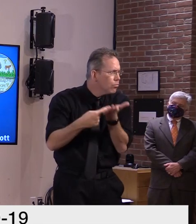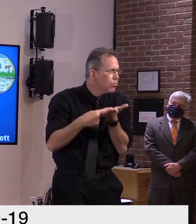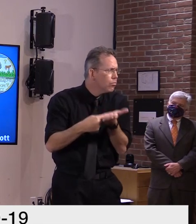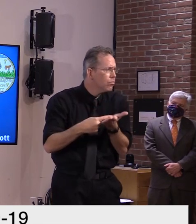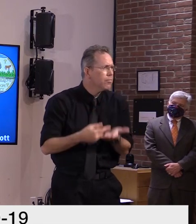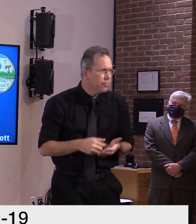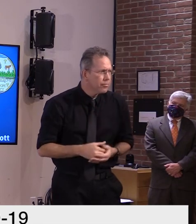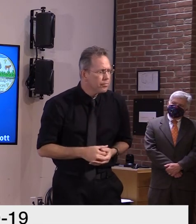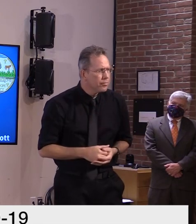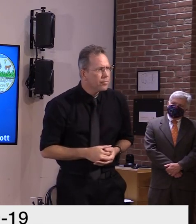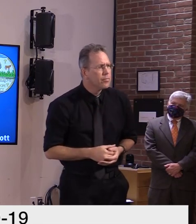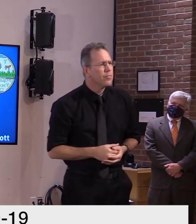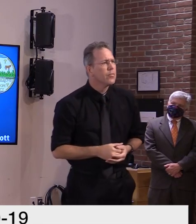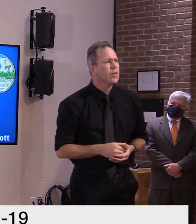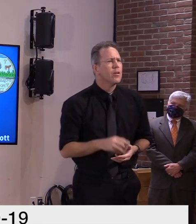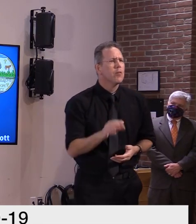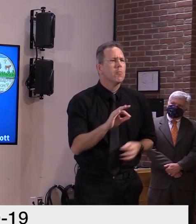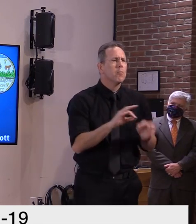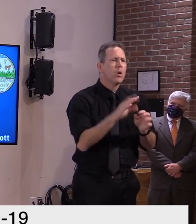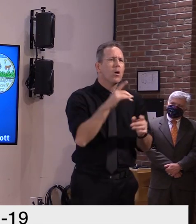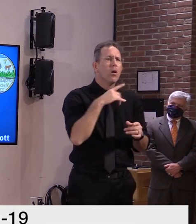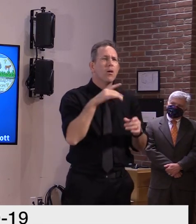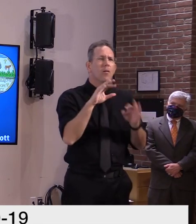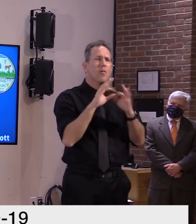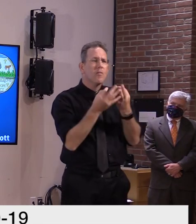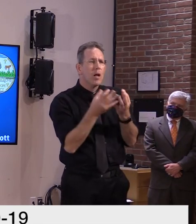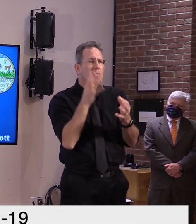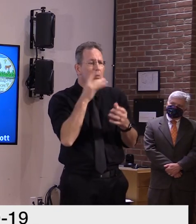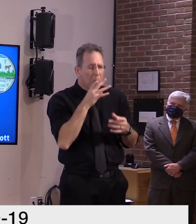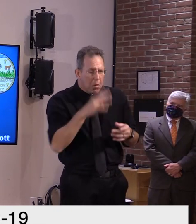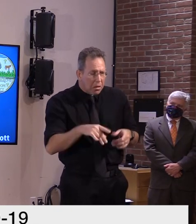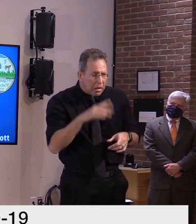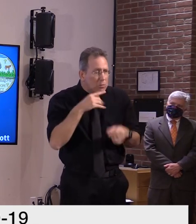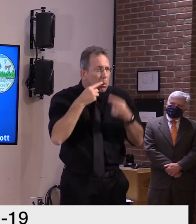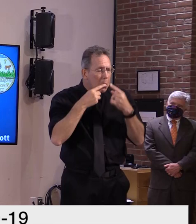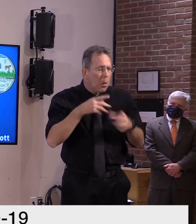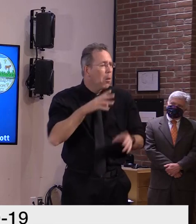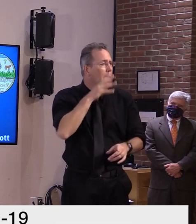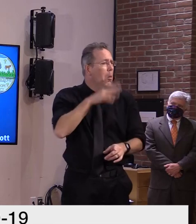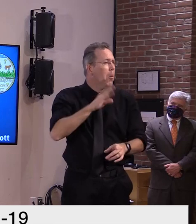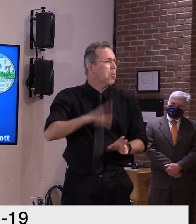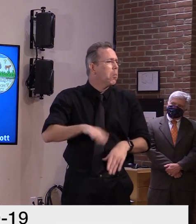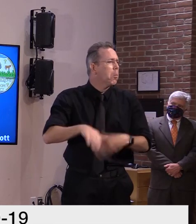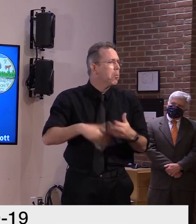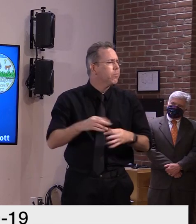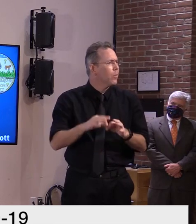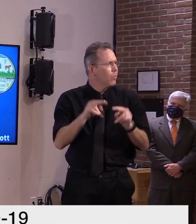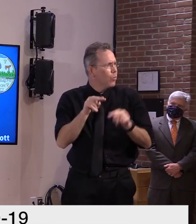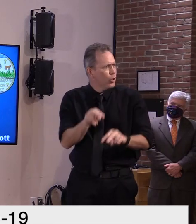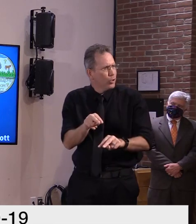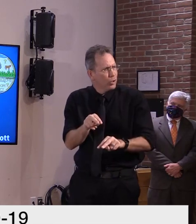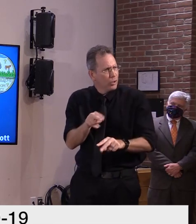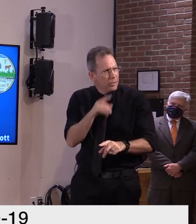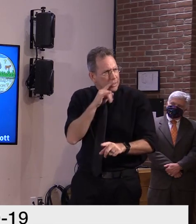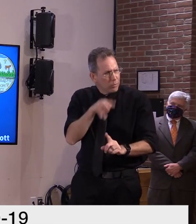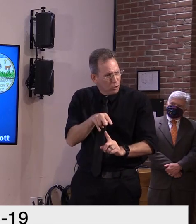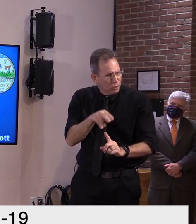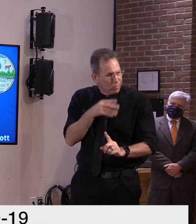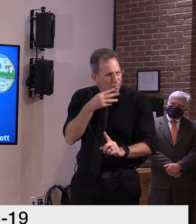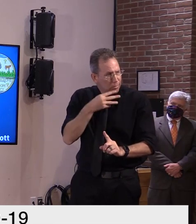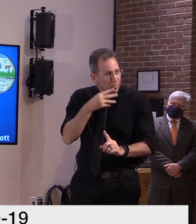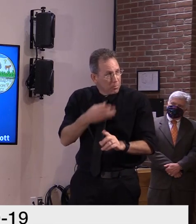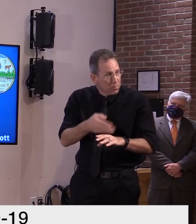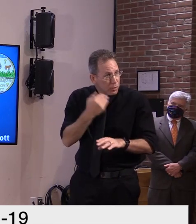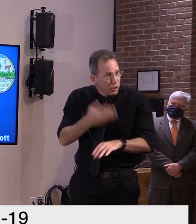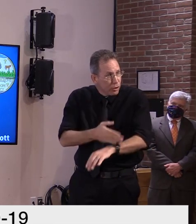to the classmates in that school. So always being erring on the side of